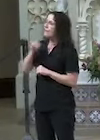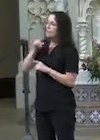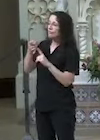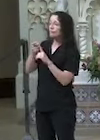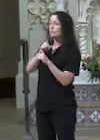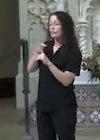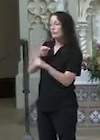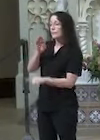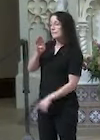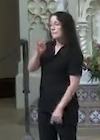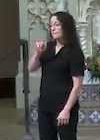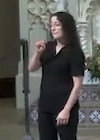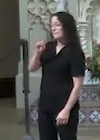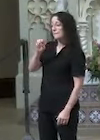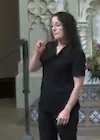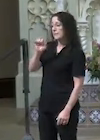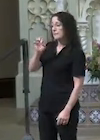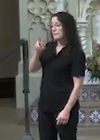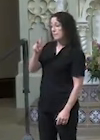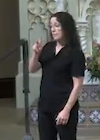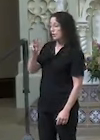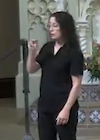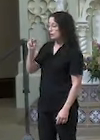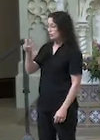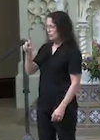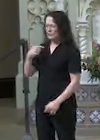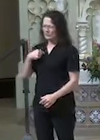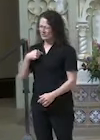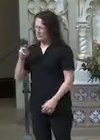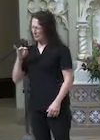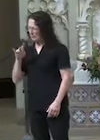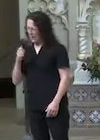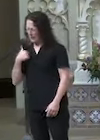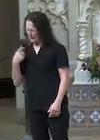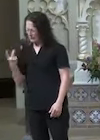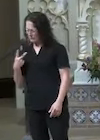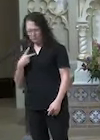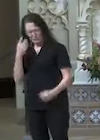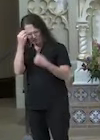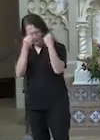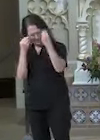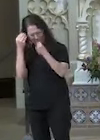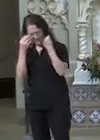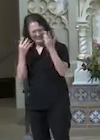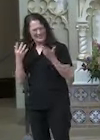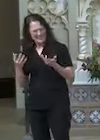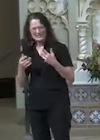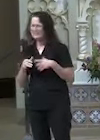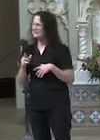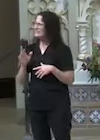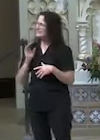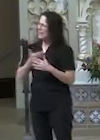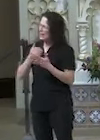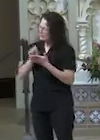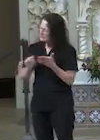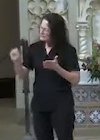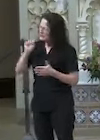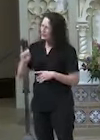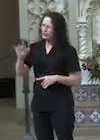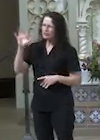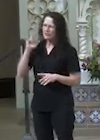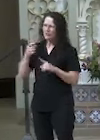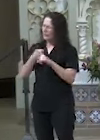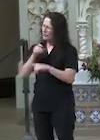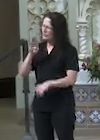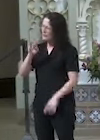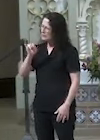Bismarck, North Dakota. And Mike and I were trying to think about the seminary that we went to school with from